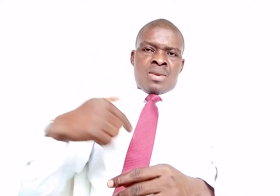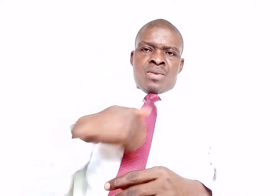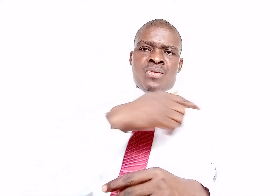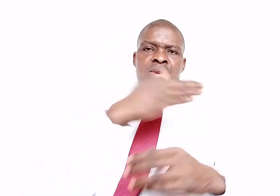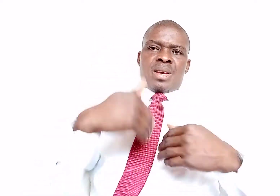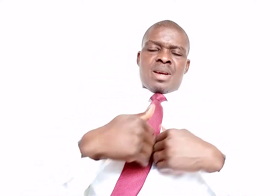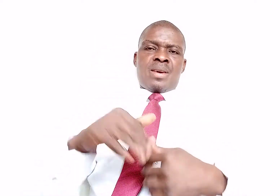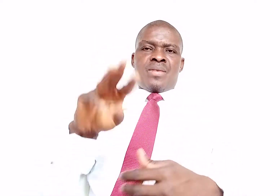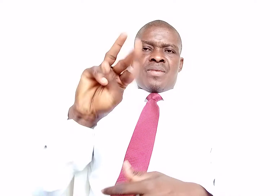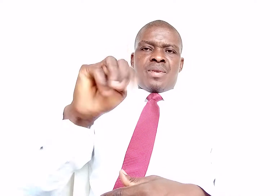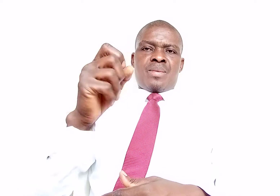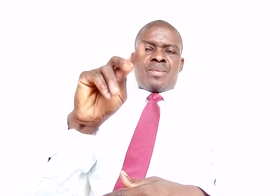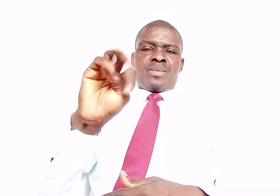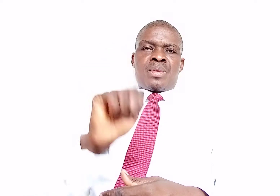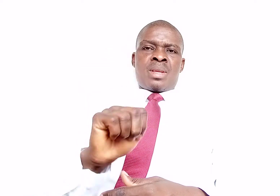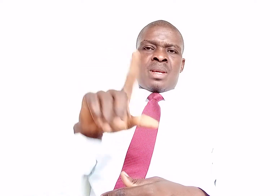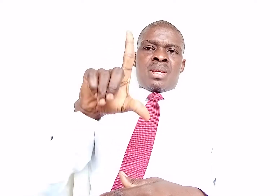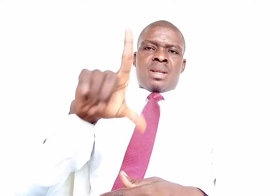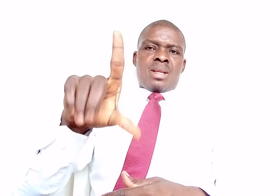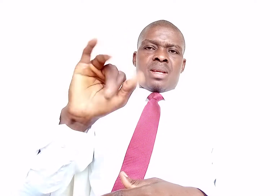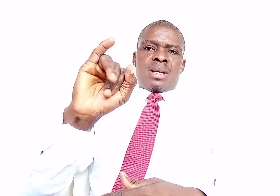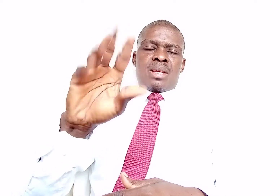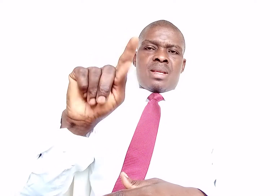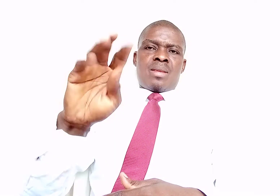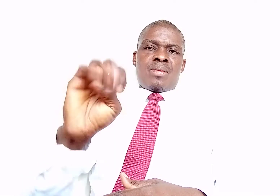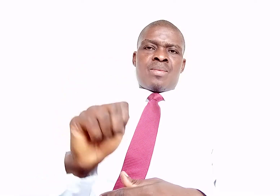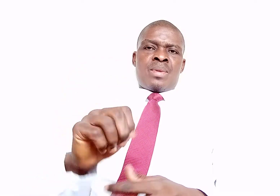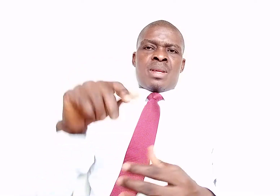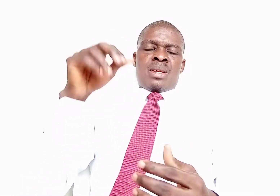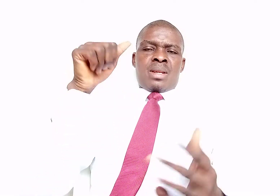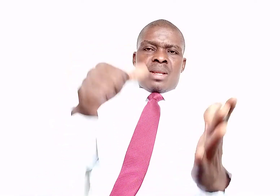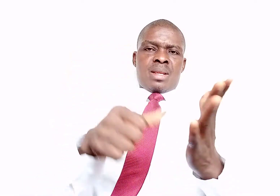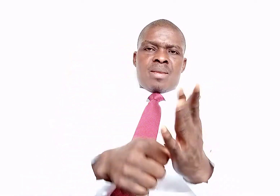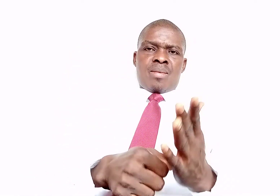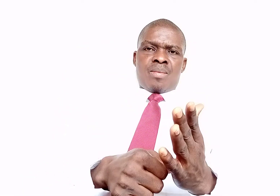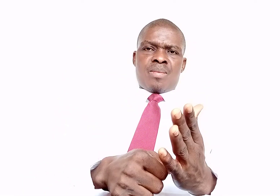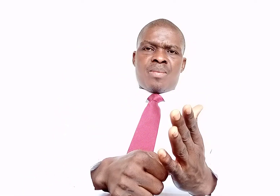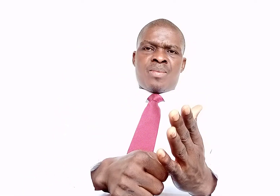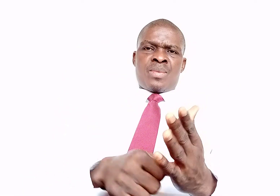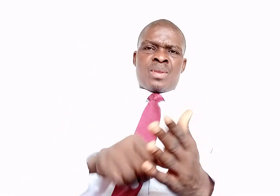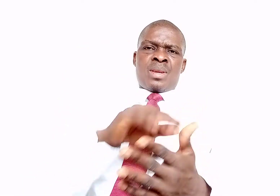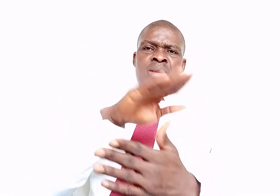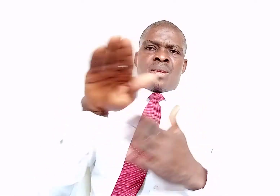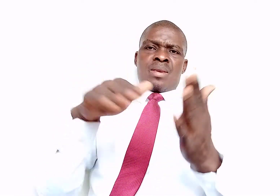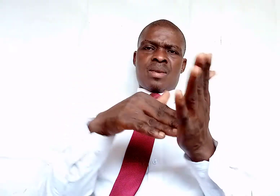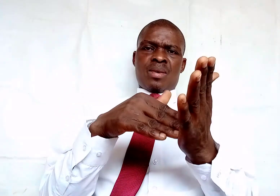meter, liter, luster, center,